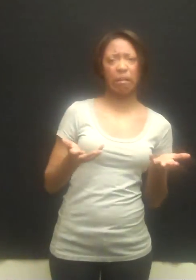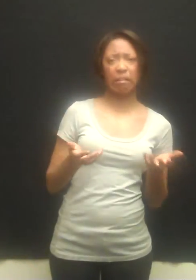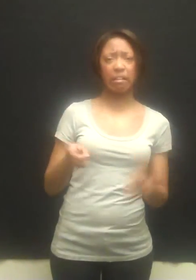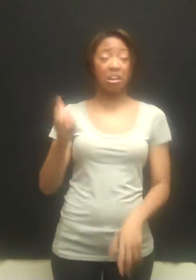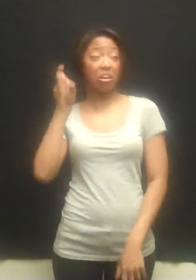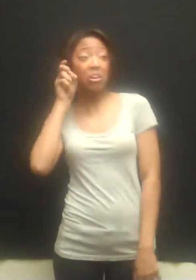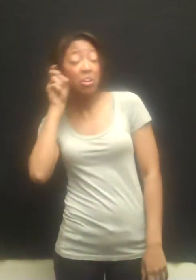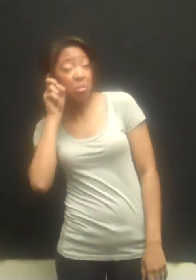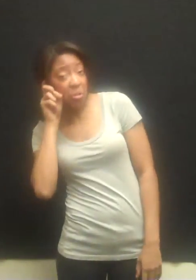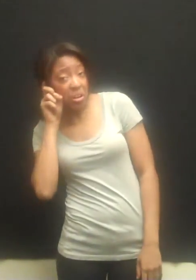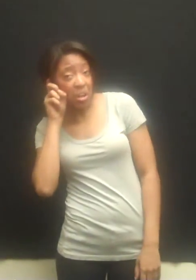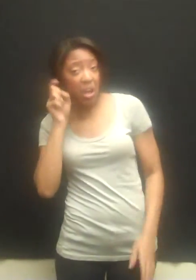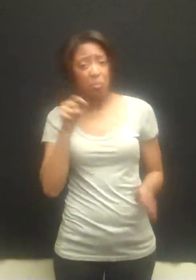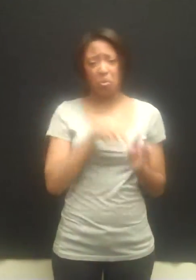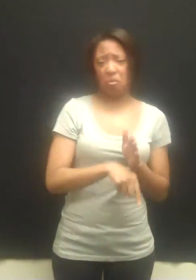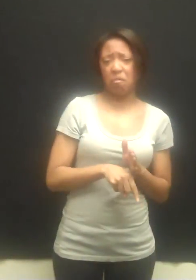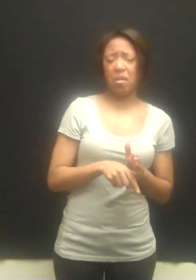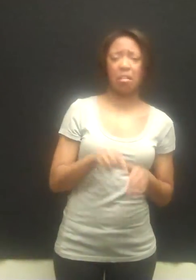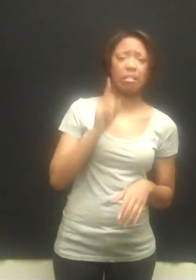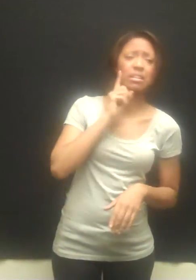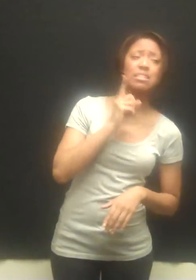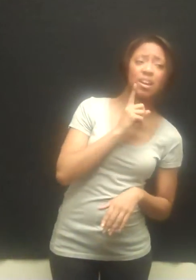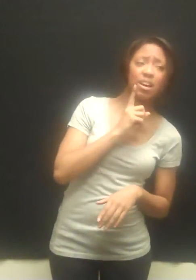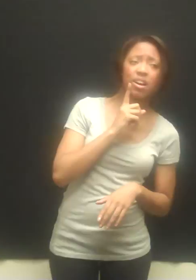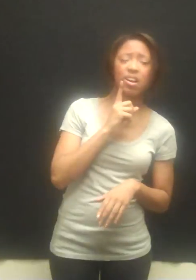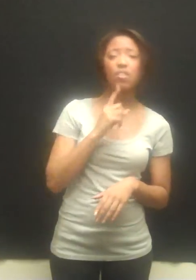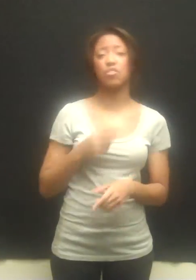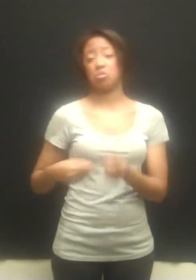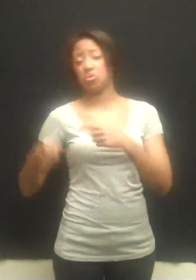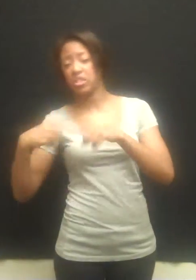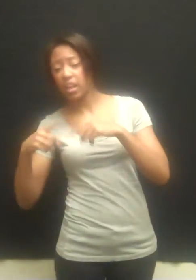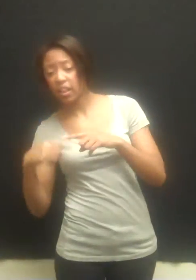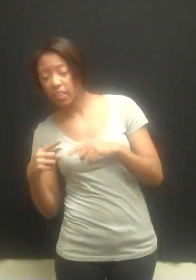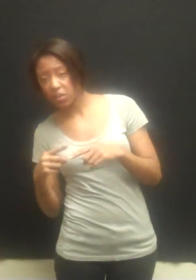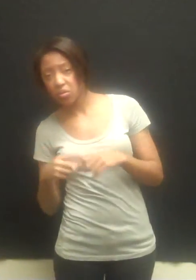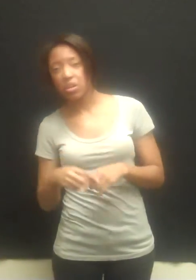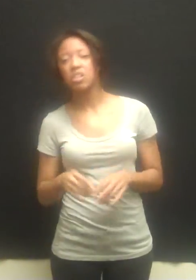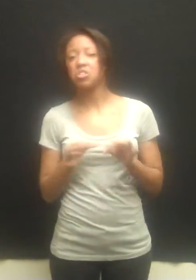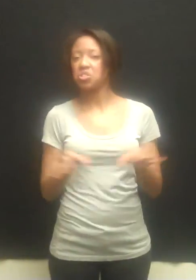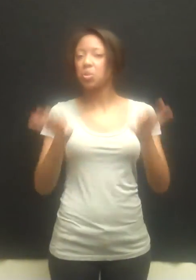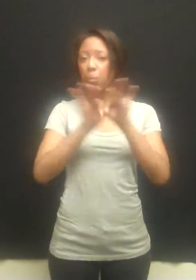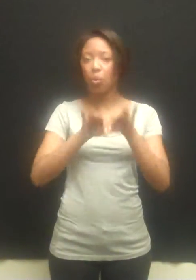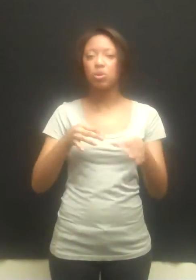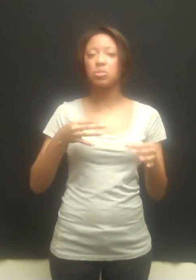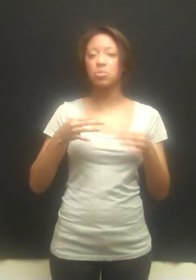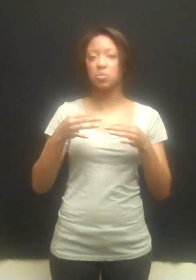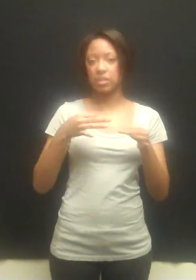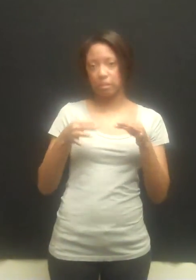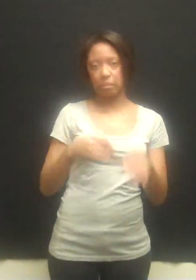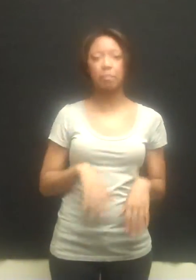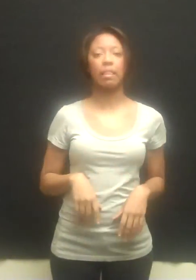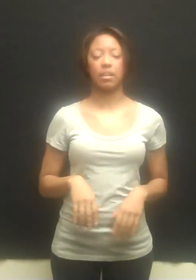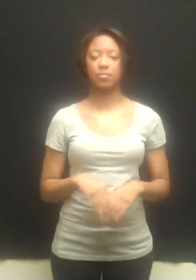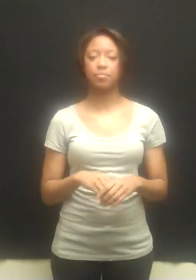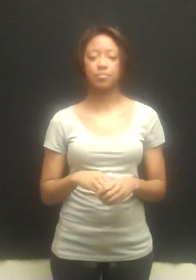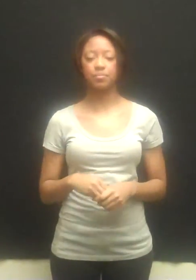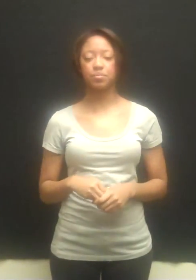rely completely on sign language? It's important to explain those points. Number two, what is your preferred mode of